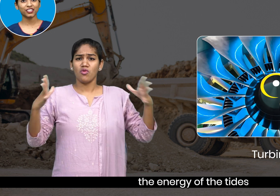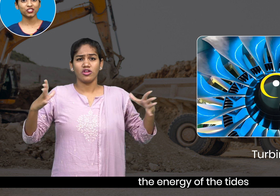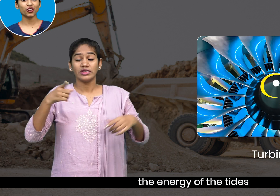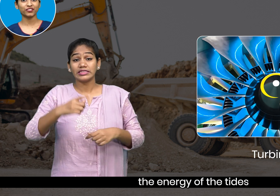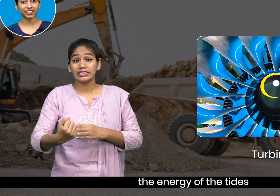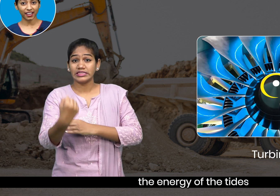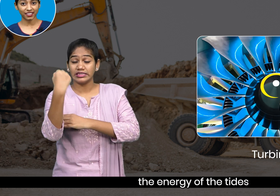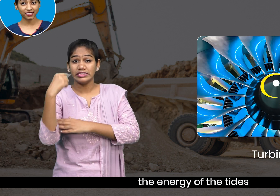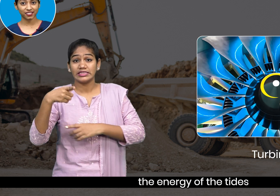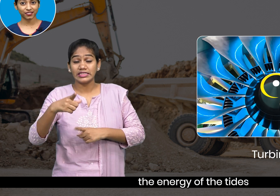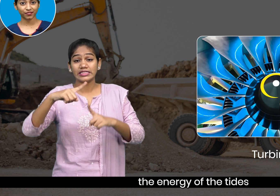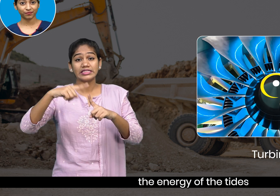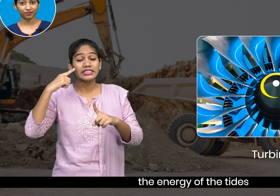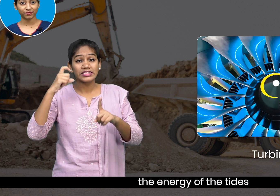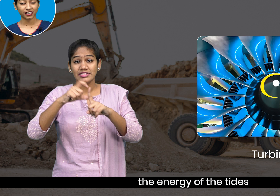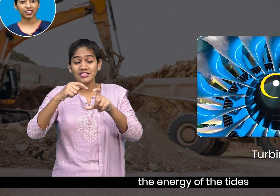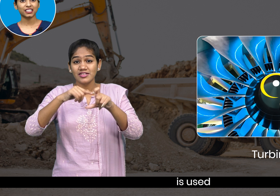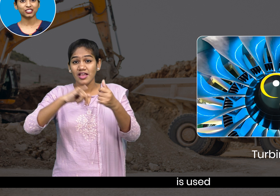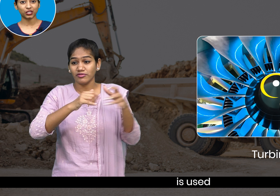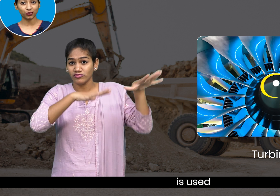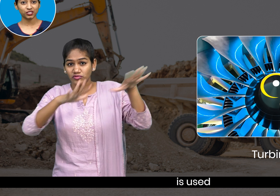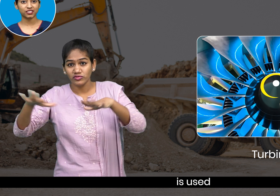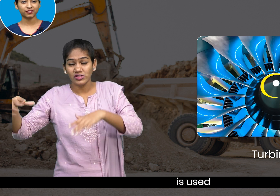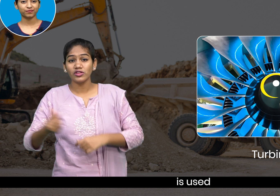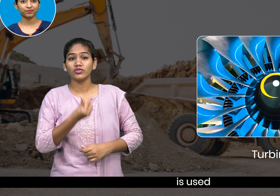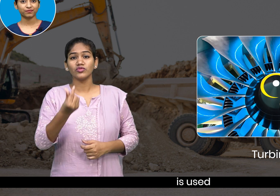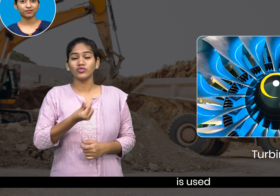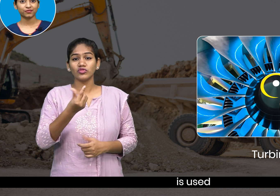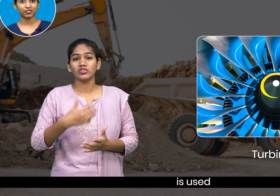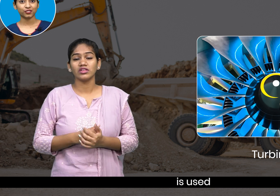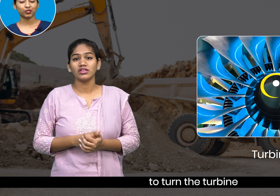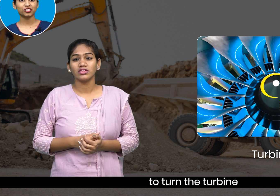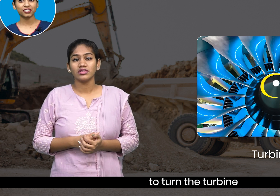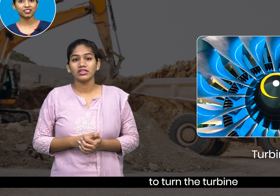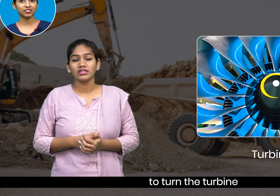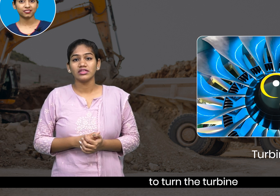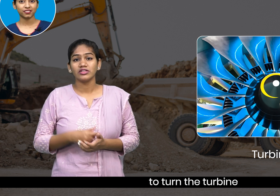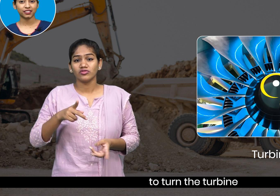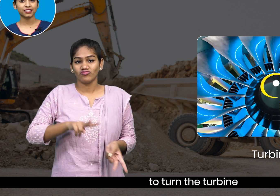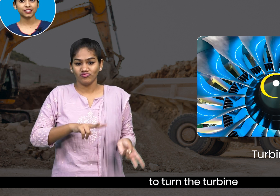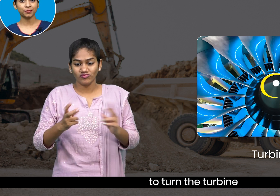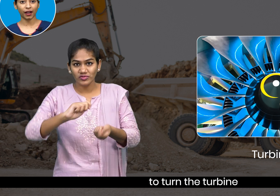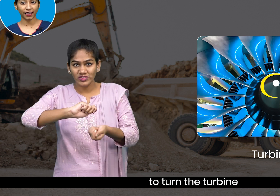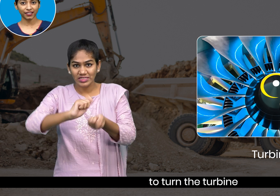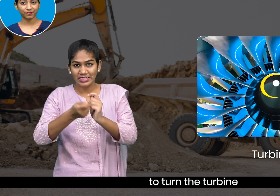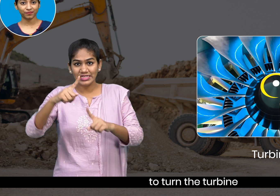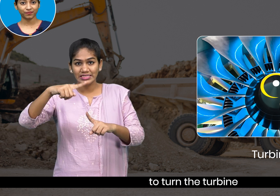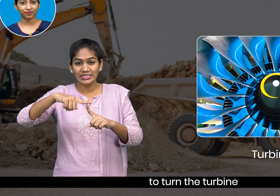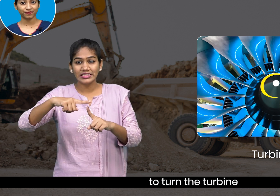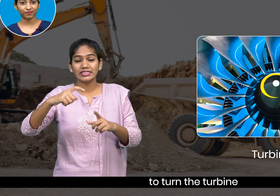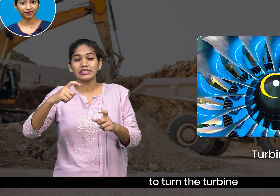the energy of the tides is used to turn the